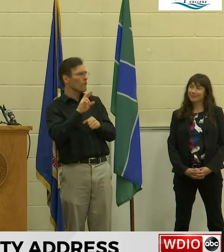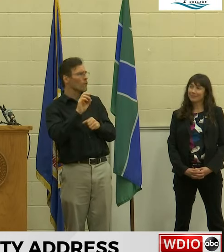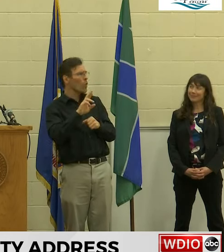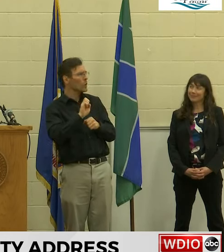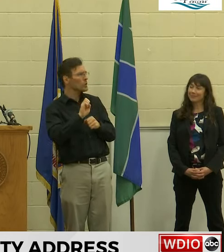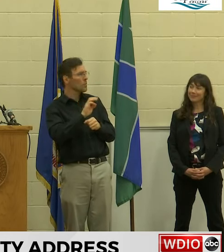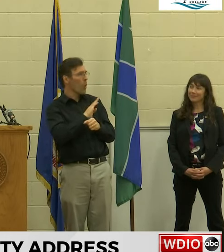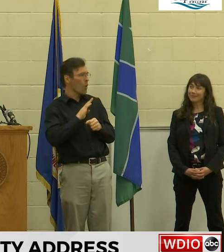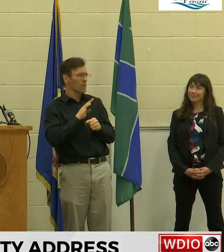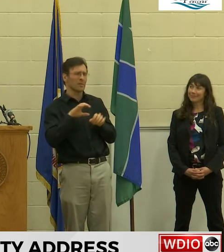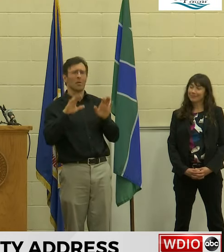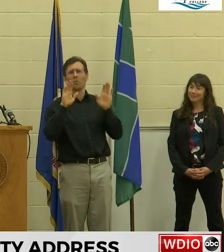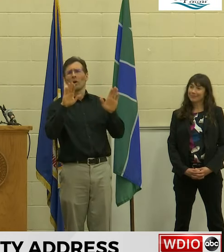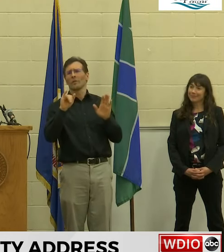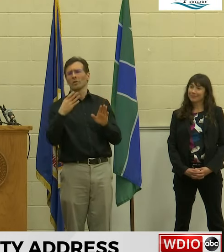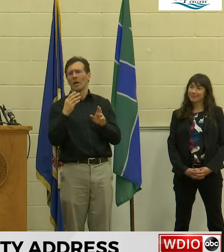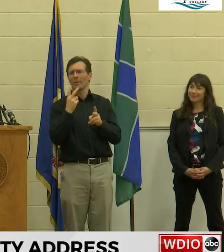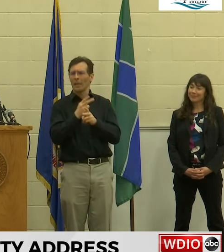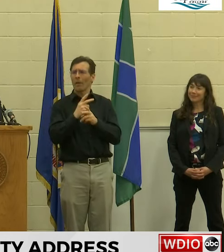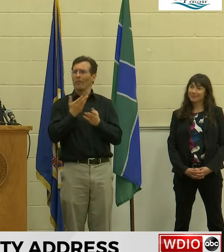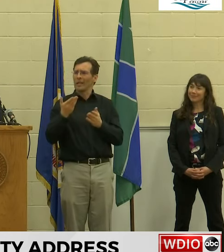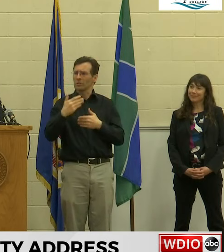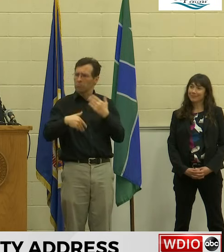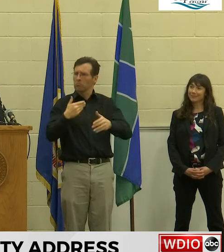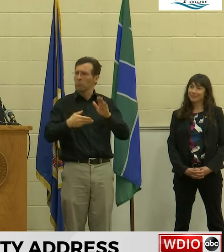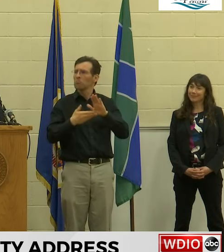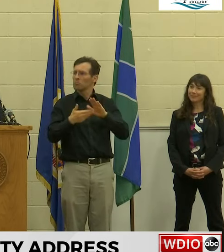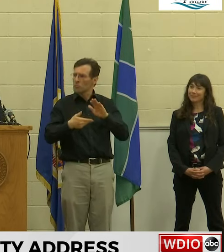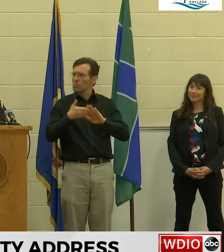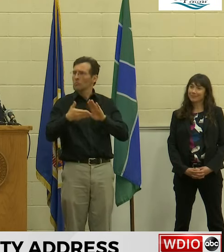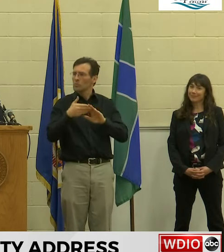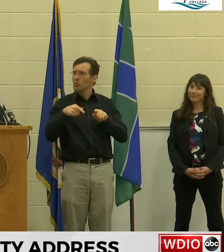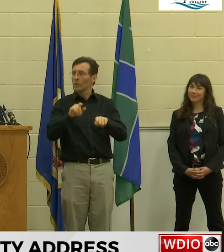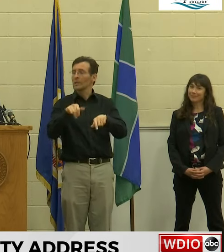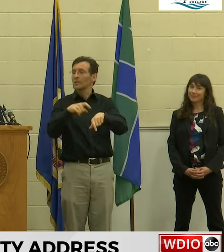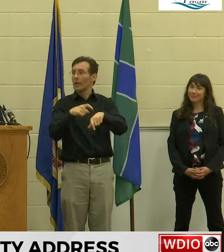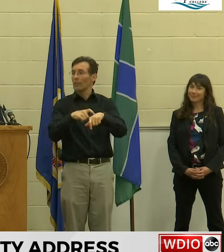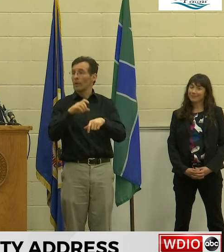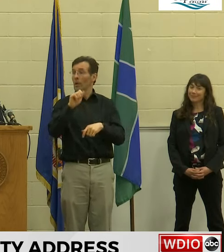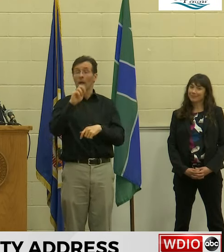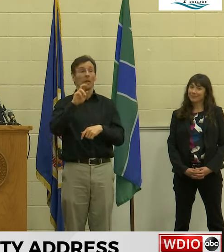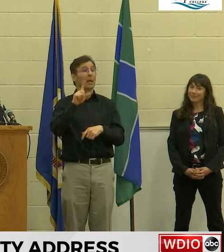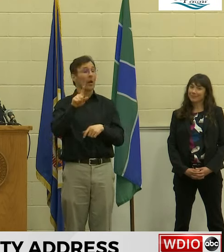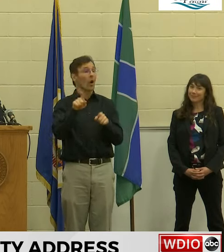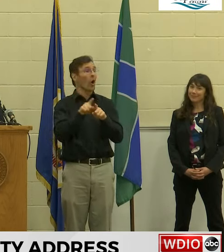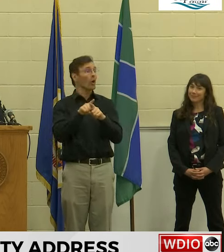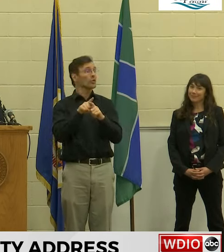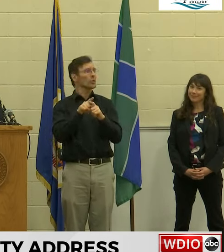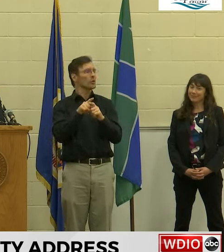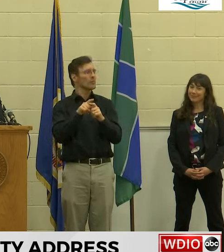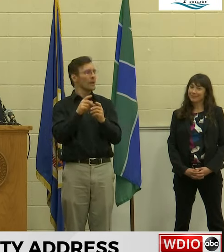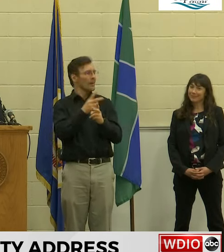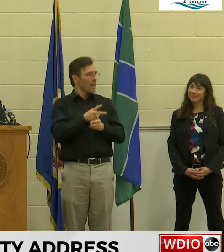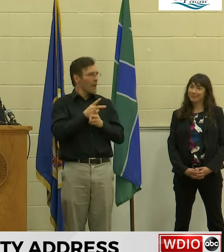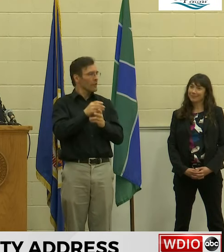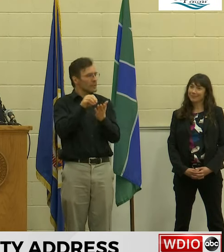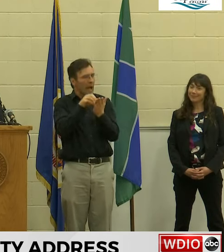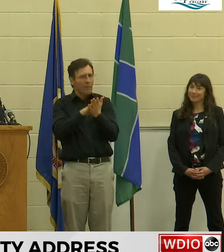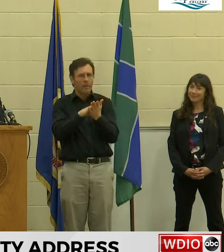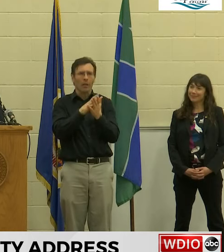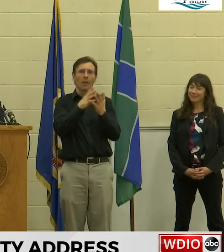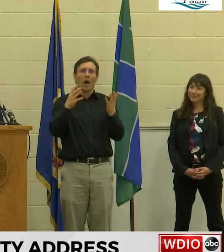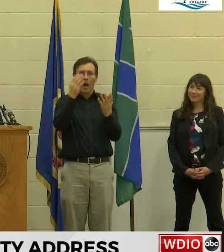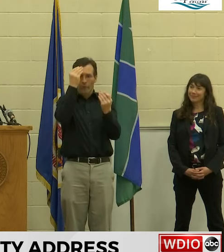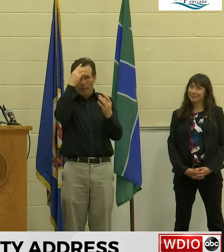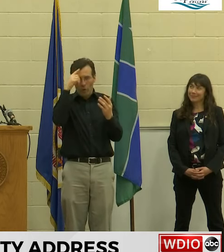and generally did a tremendous job keeping things humming during this time. Carol also carefully documented and organized a huge amount of information